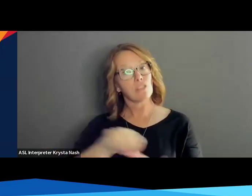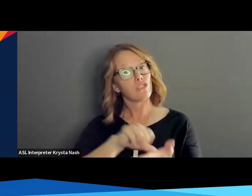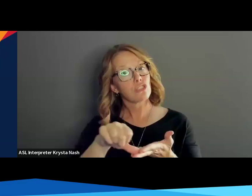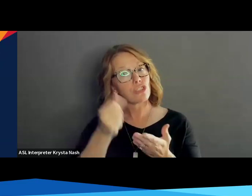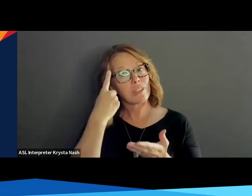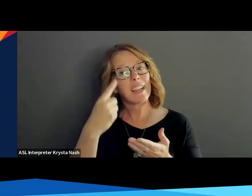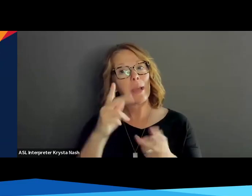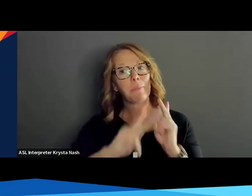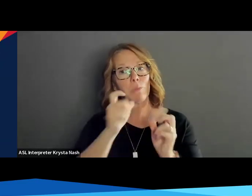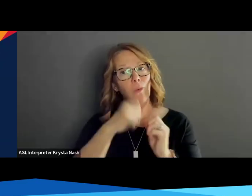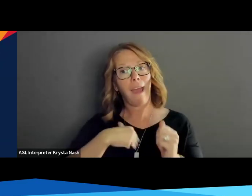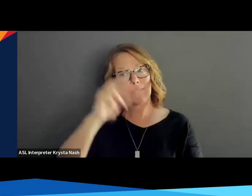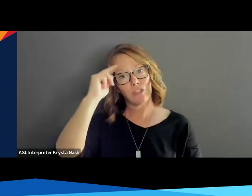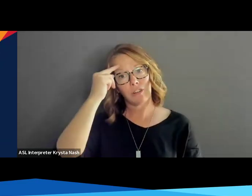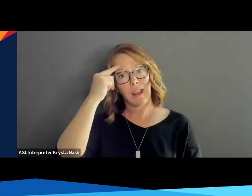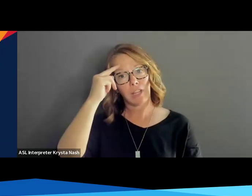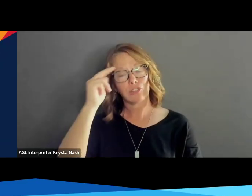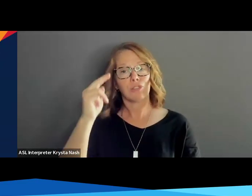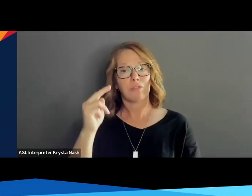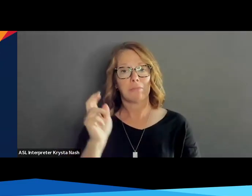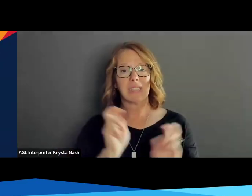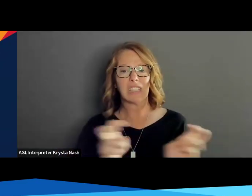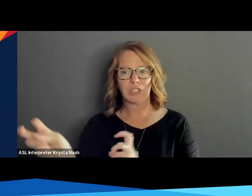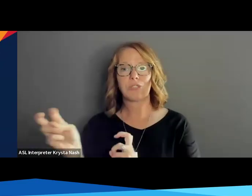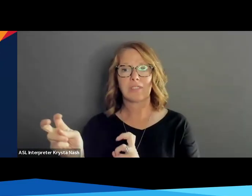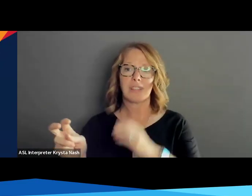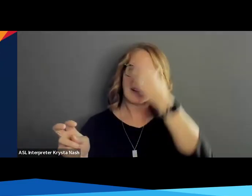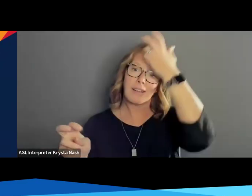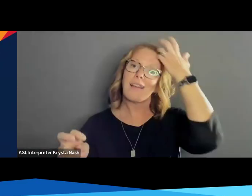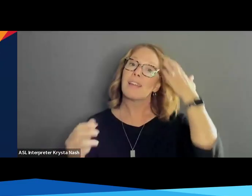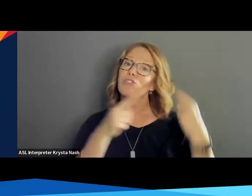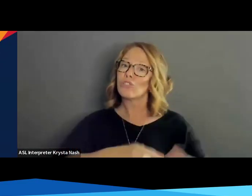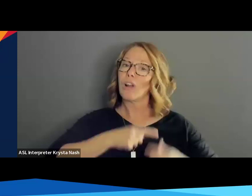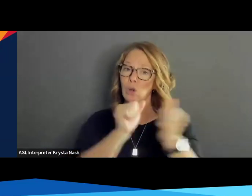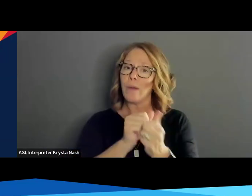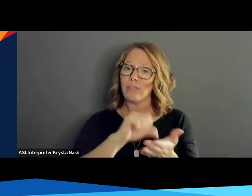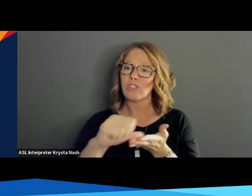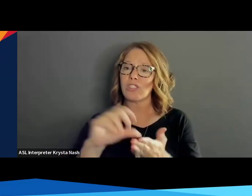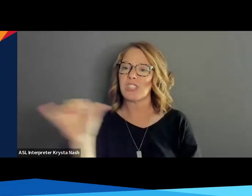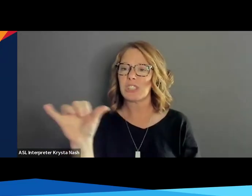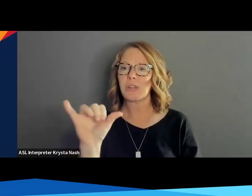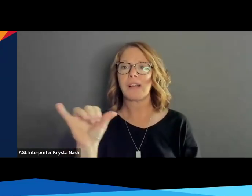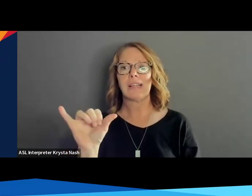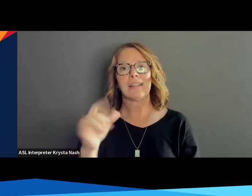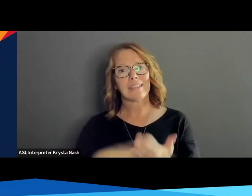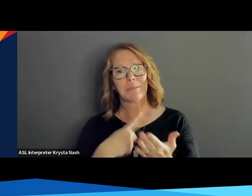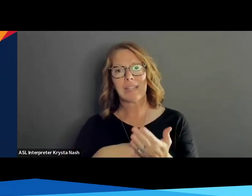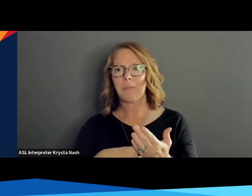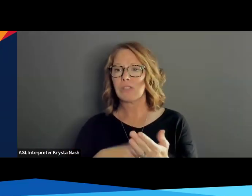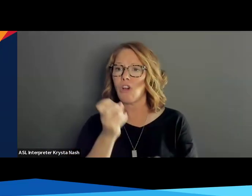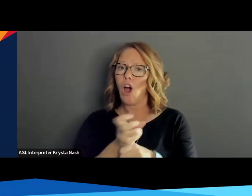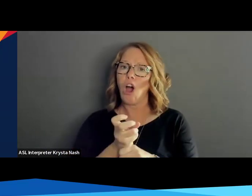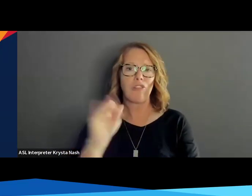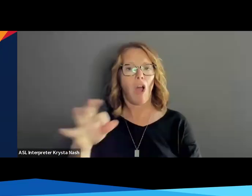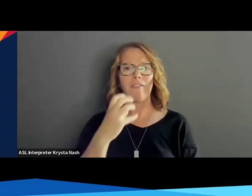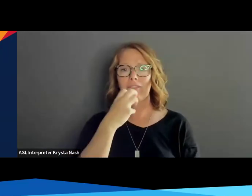have neurological problems can have issues having surgery. It's difficult to get off the ventilator because breathing